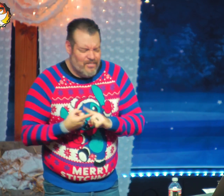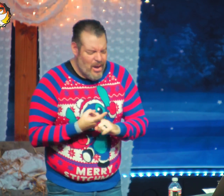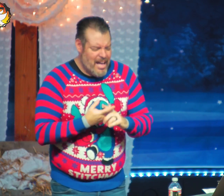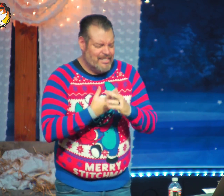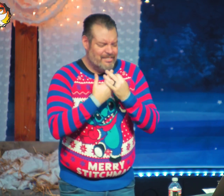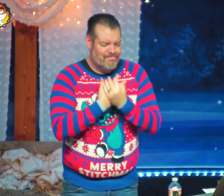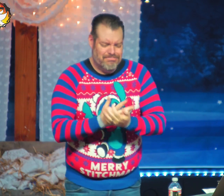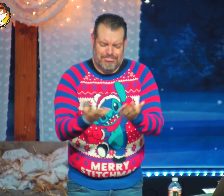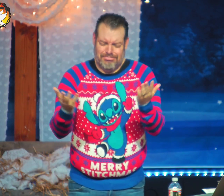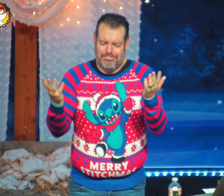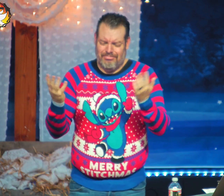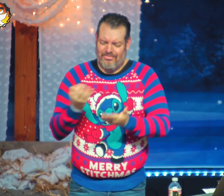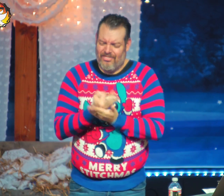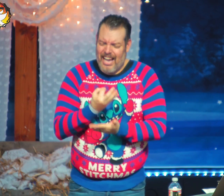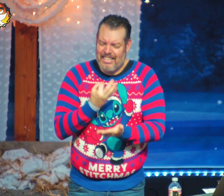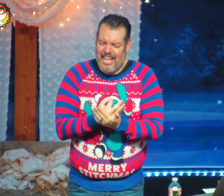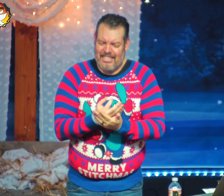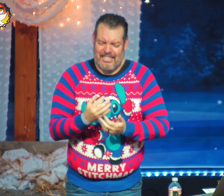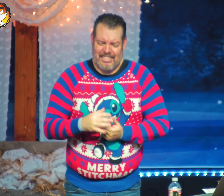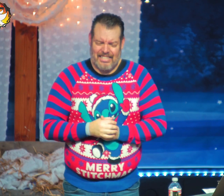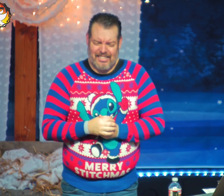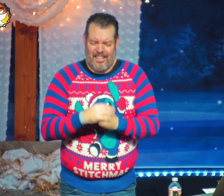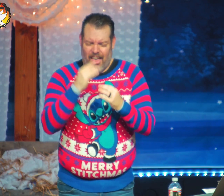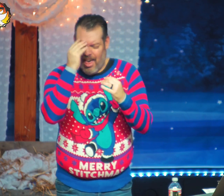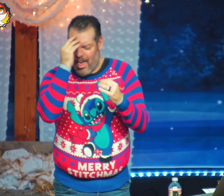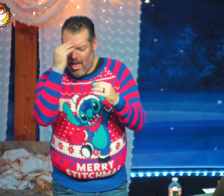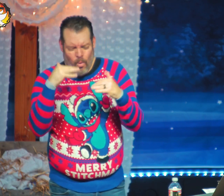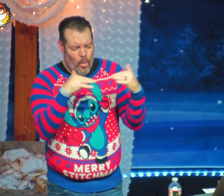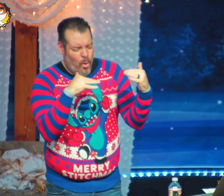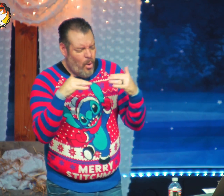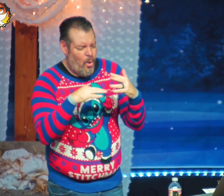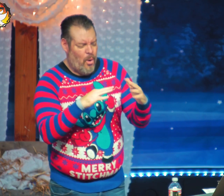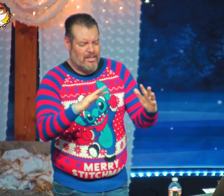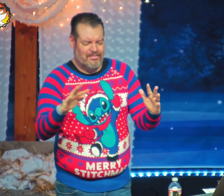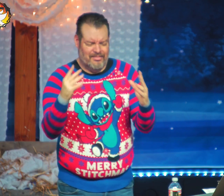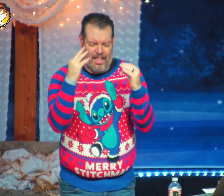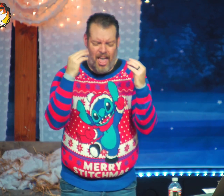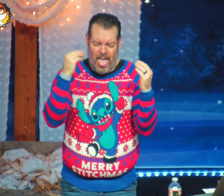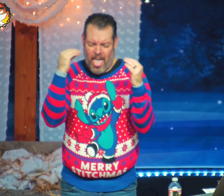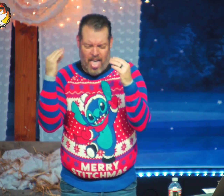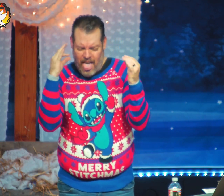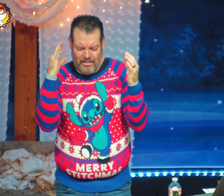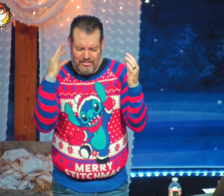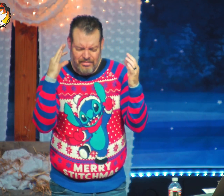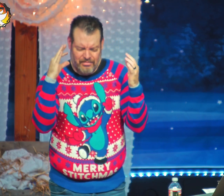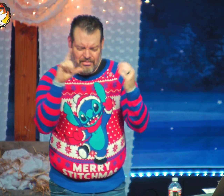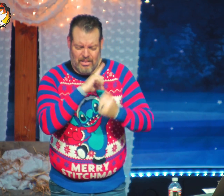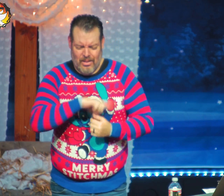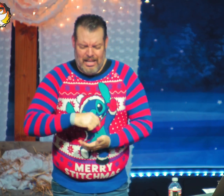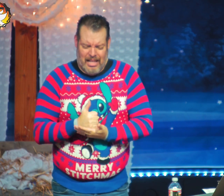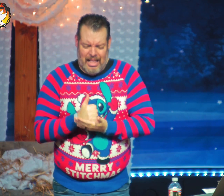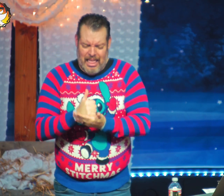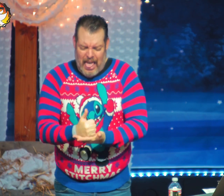we love you. We know that in this Christmas season and we're in a rush and we're busy and money's